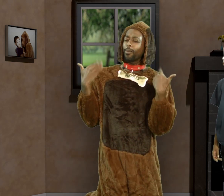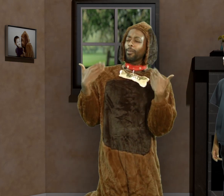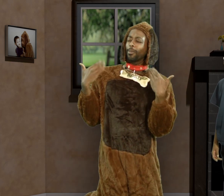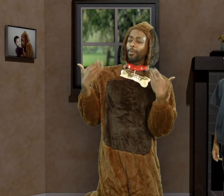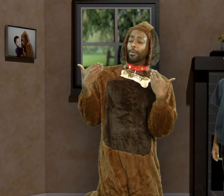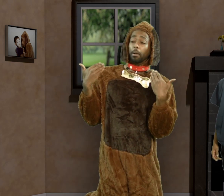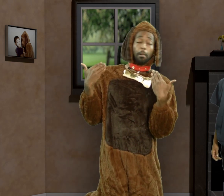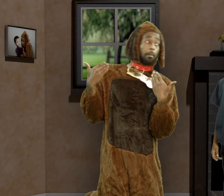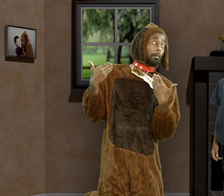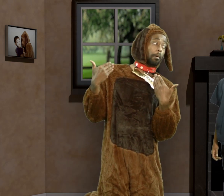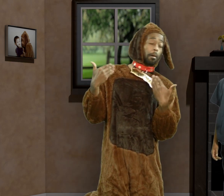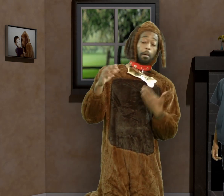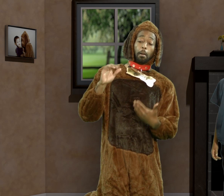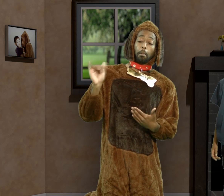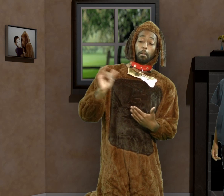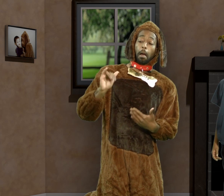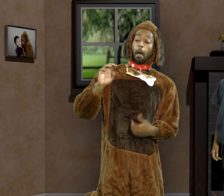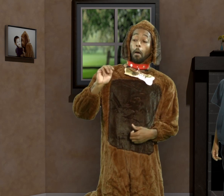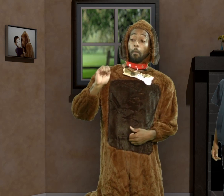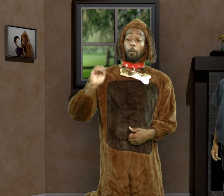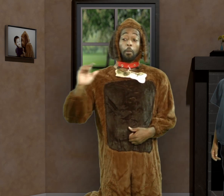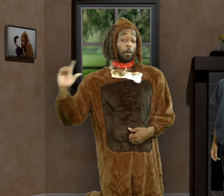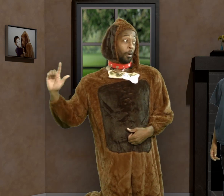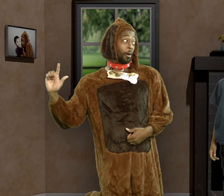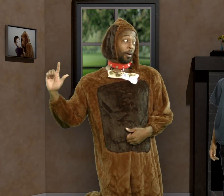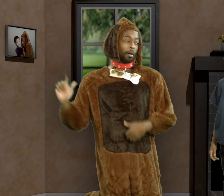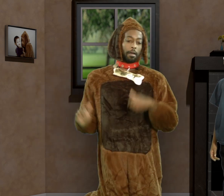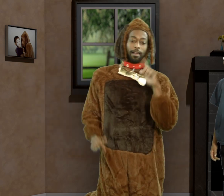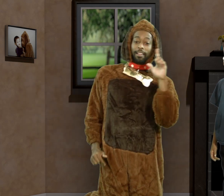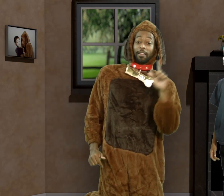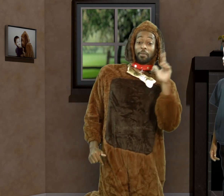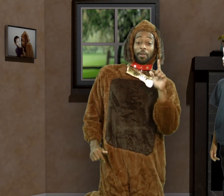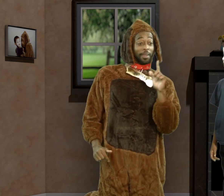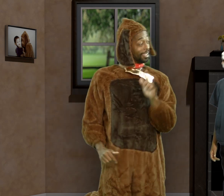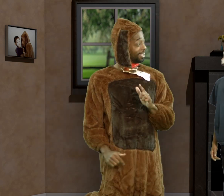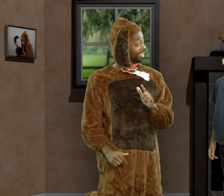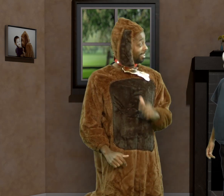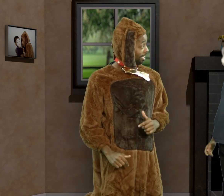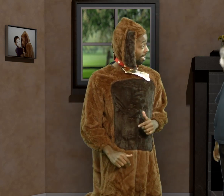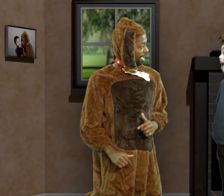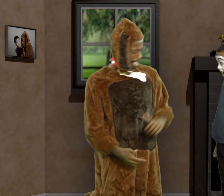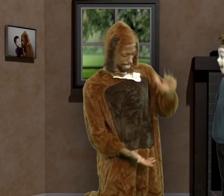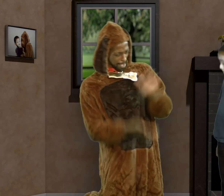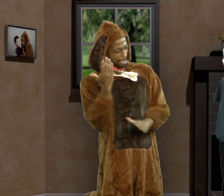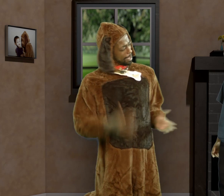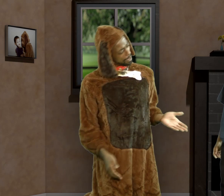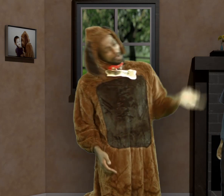Who likes shopping malls and libraries? Yes, I understand.